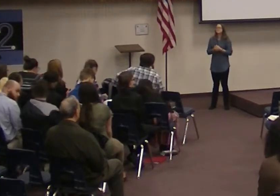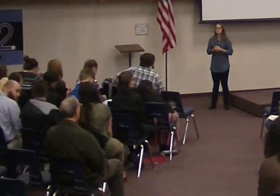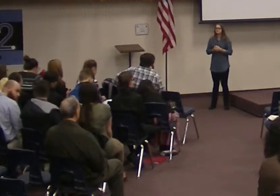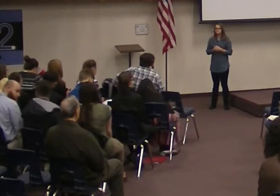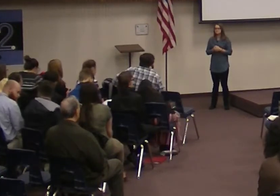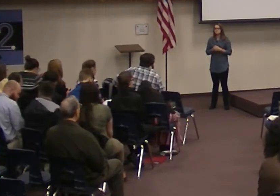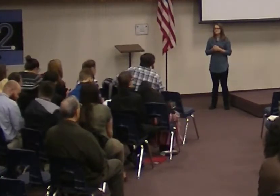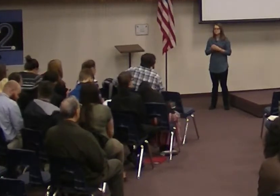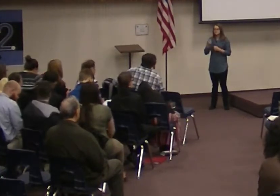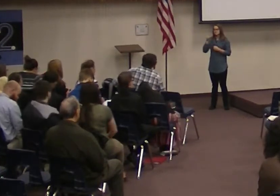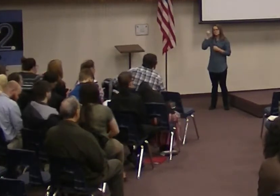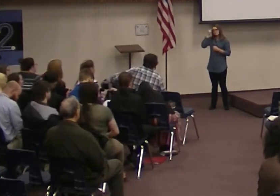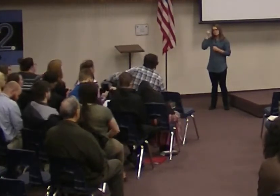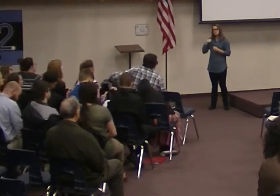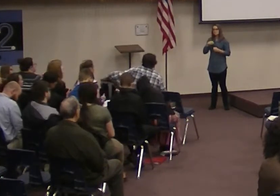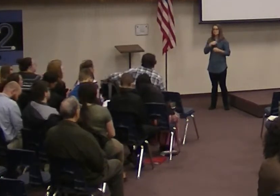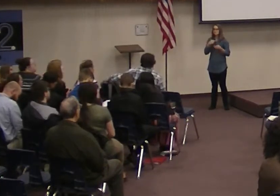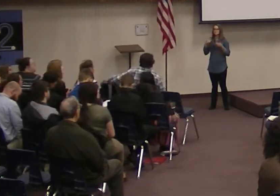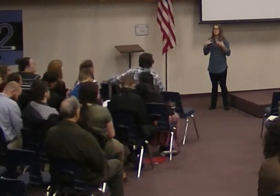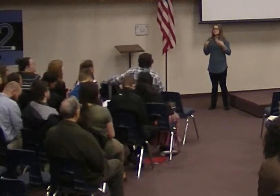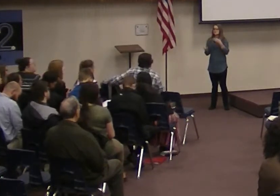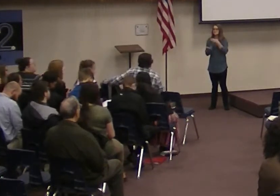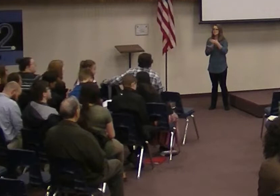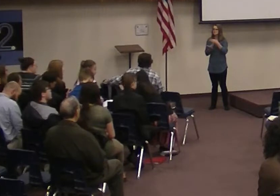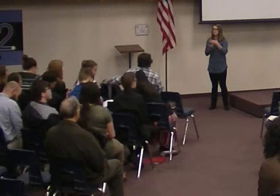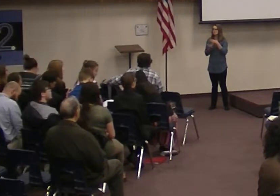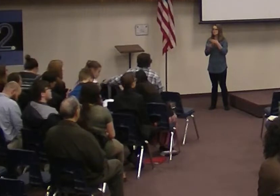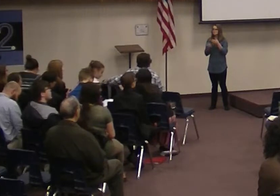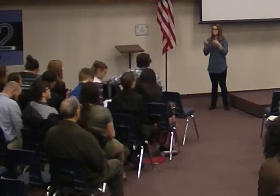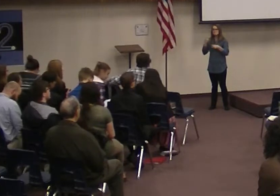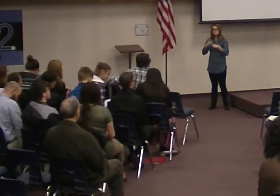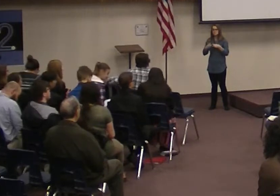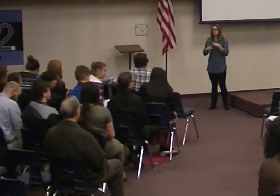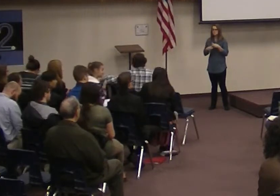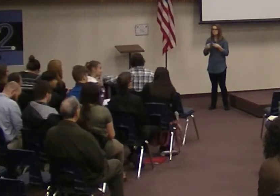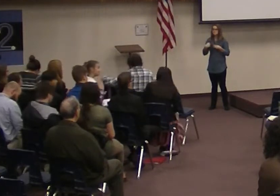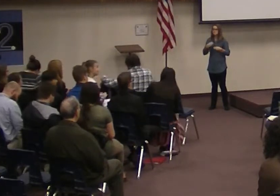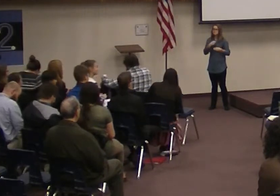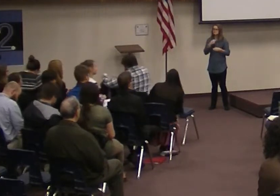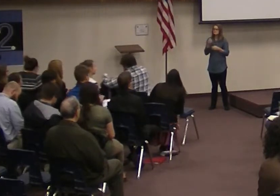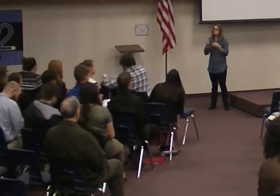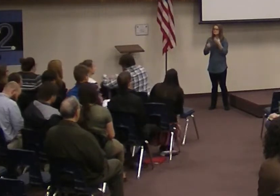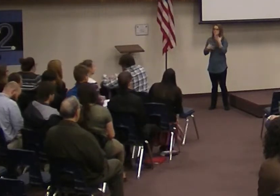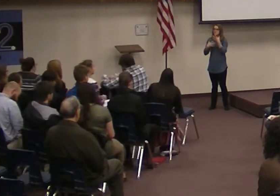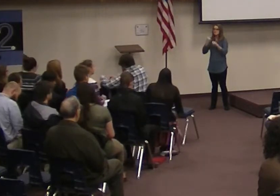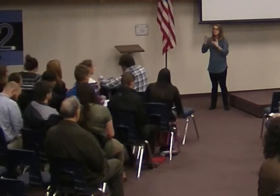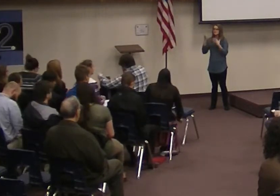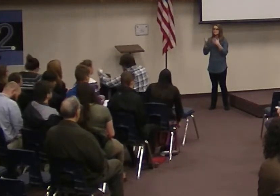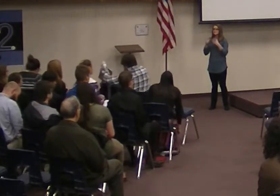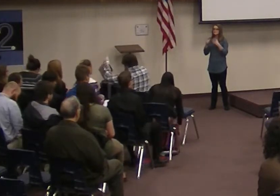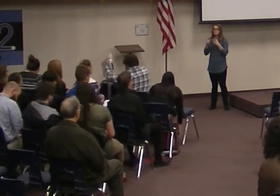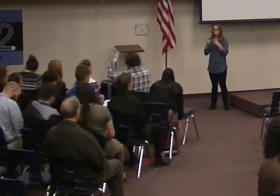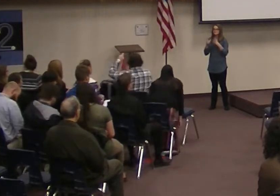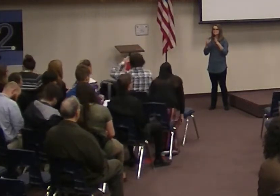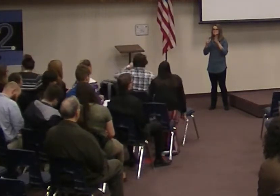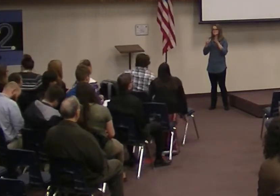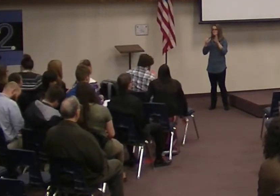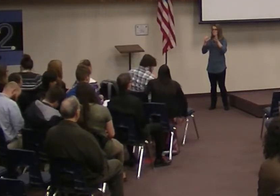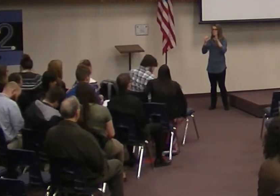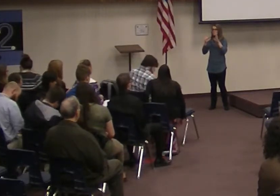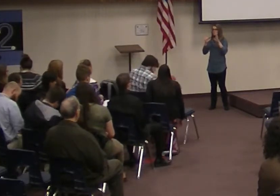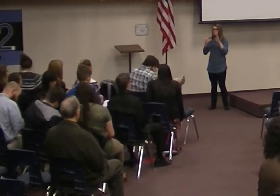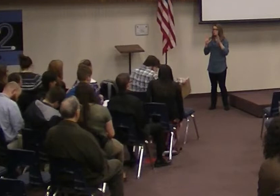I think we're having some technical difficulties this morning, but we'll be singing The Greatest Commands. So we'll start with the altos.